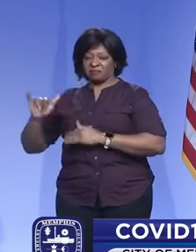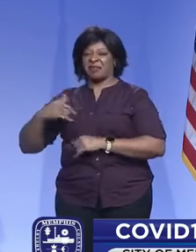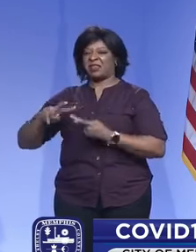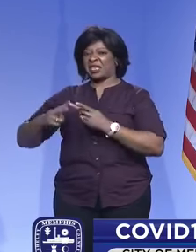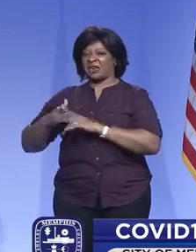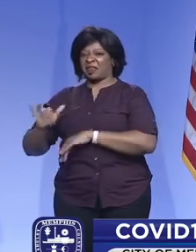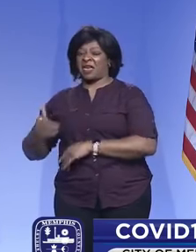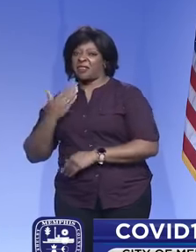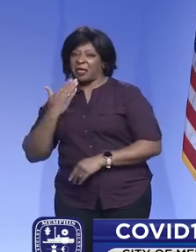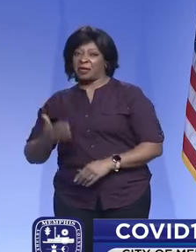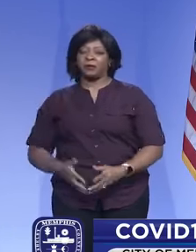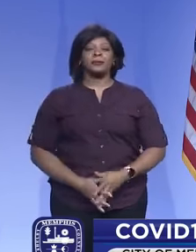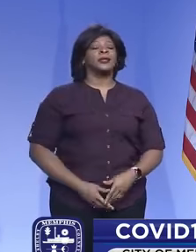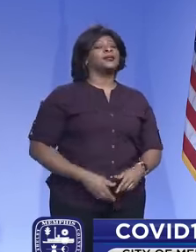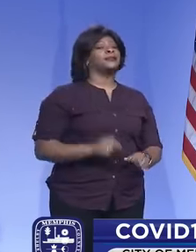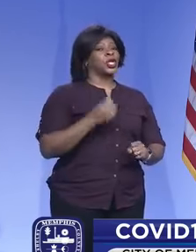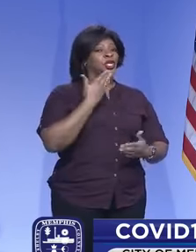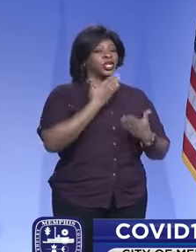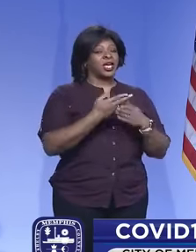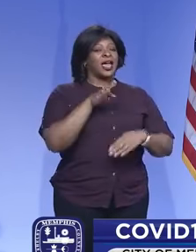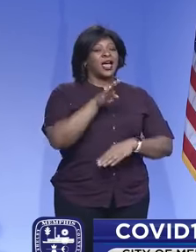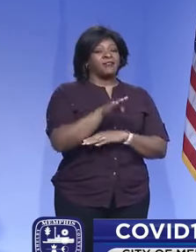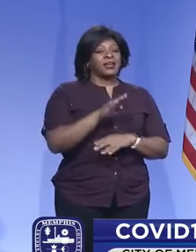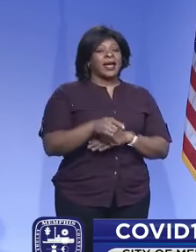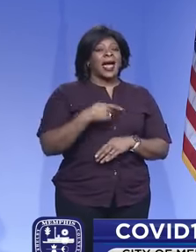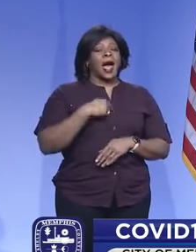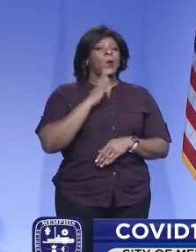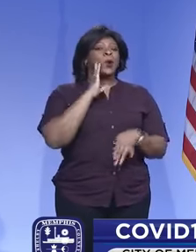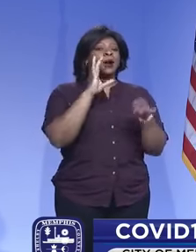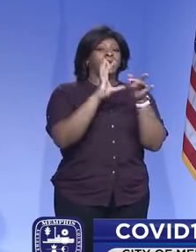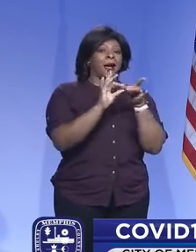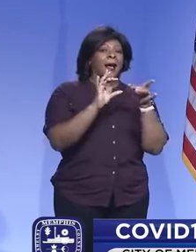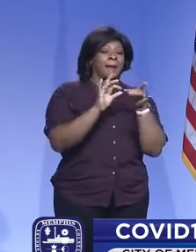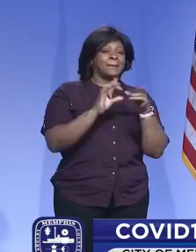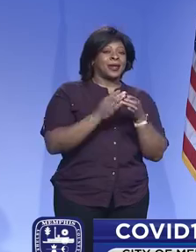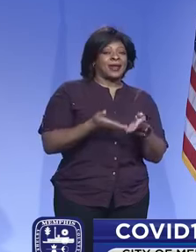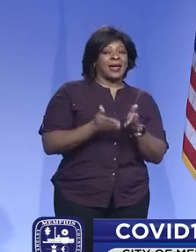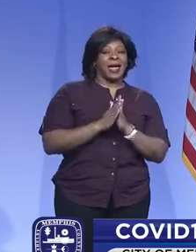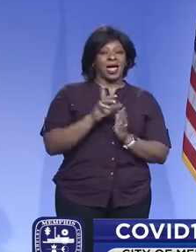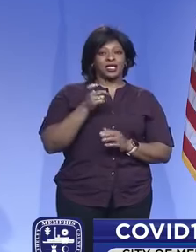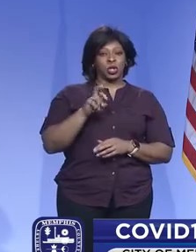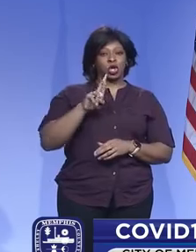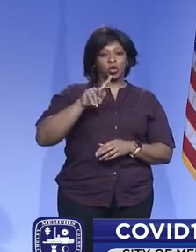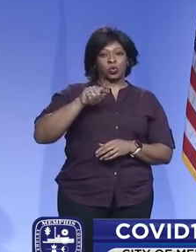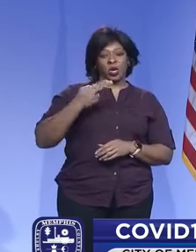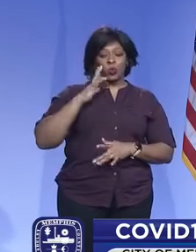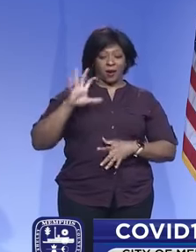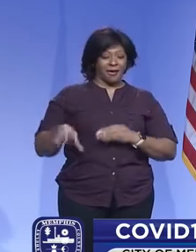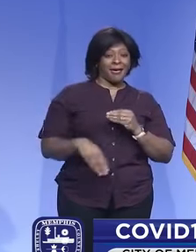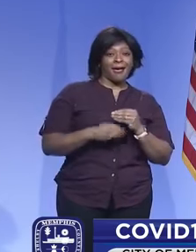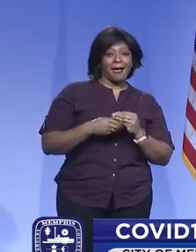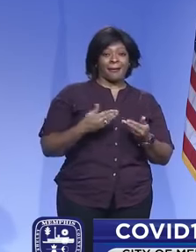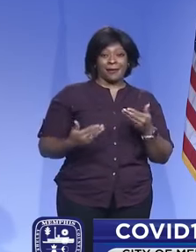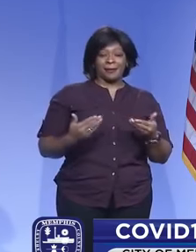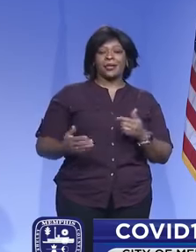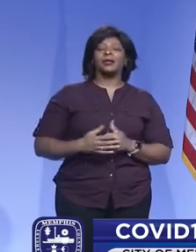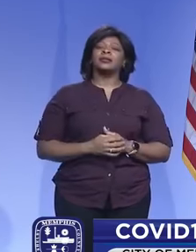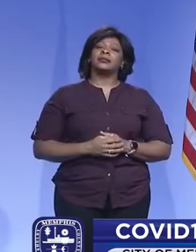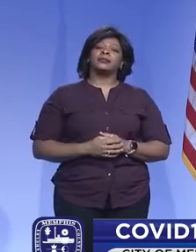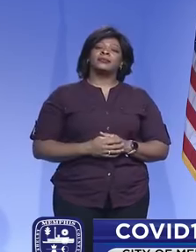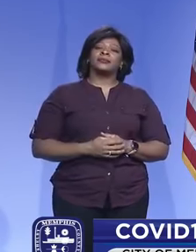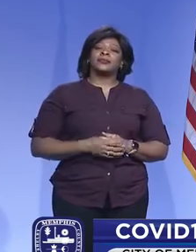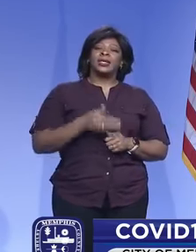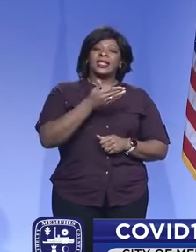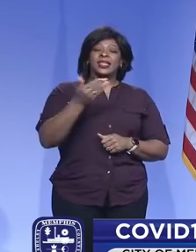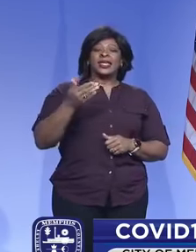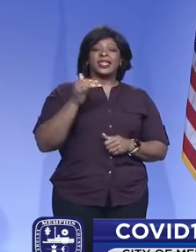follow-up. Thank you. Yeah, good afternoon. I'll say a few comments and then ask Dr. Randolph if he wants to add to that. Some of the things that